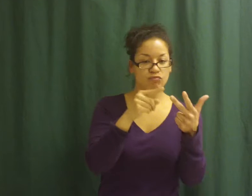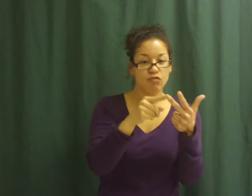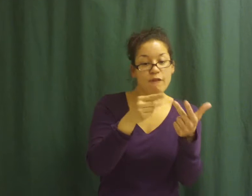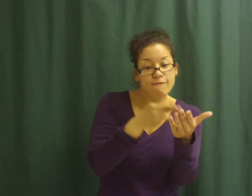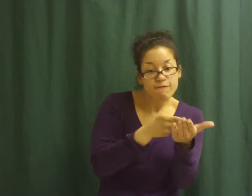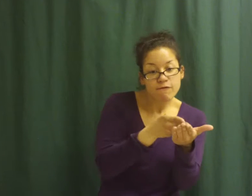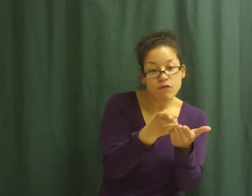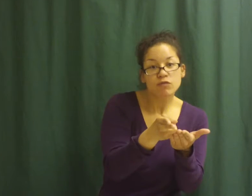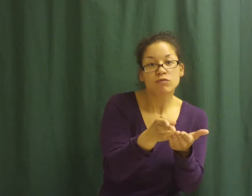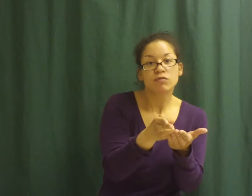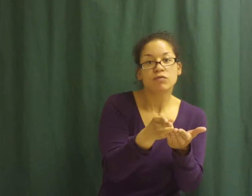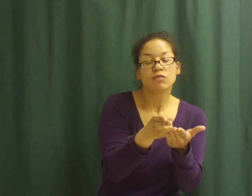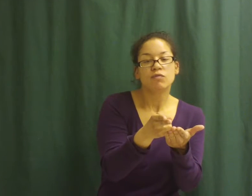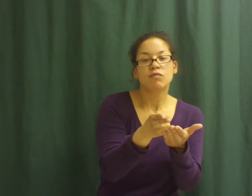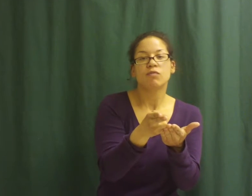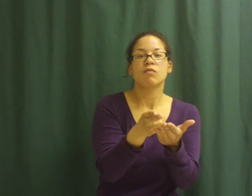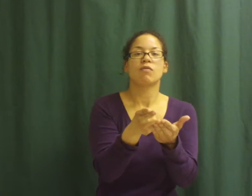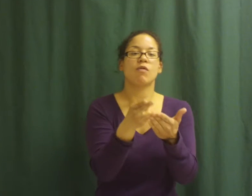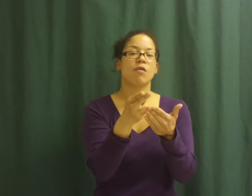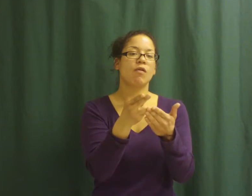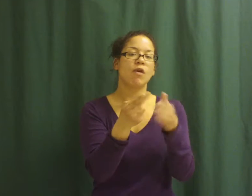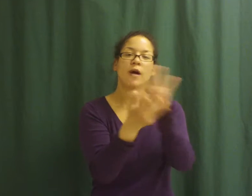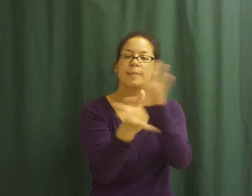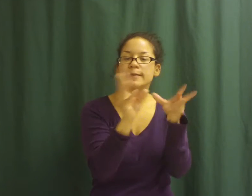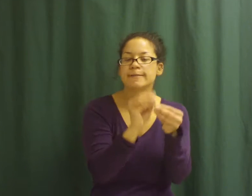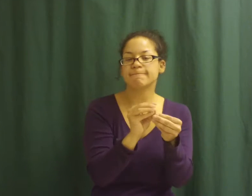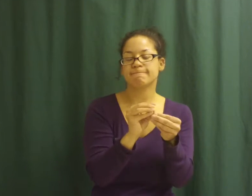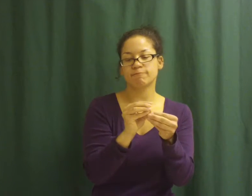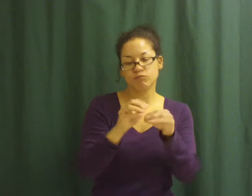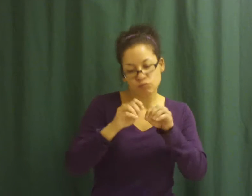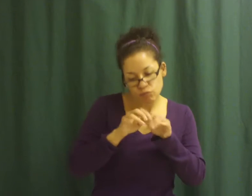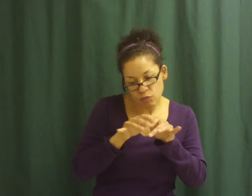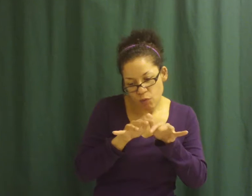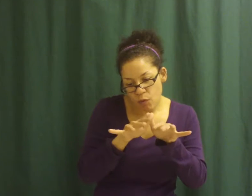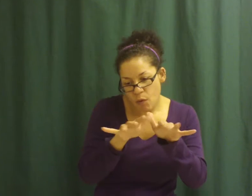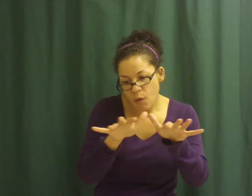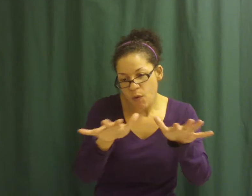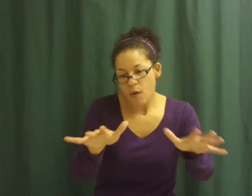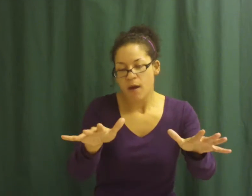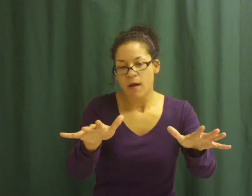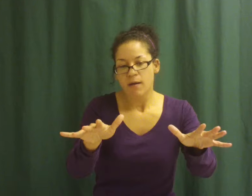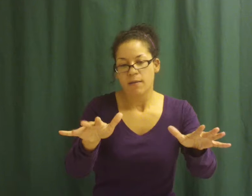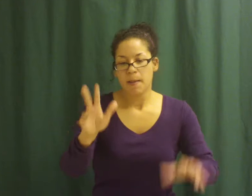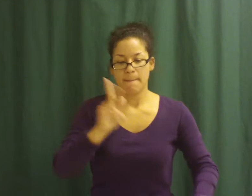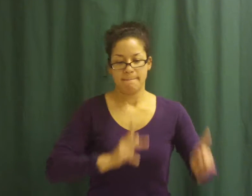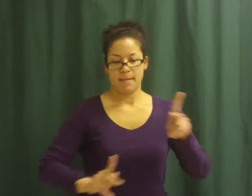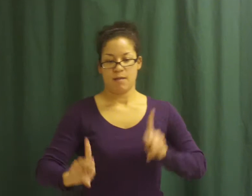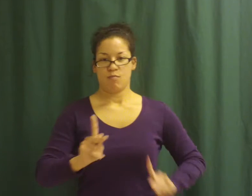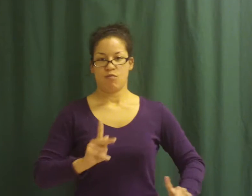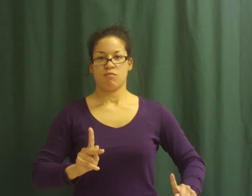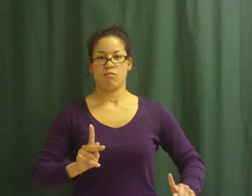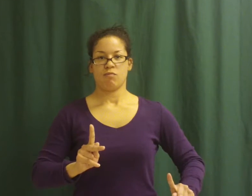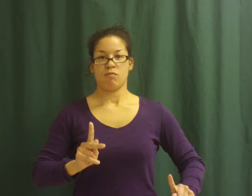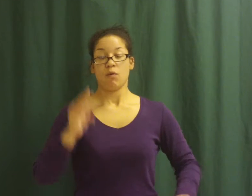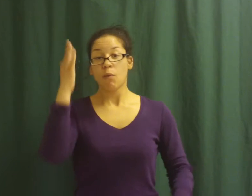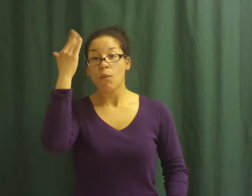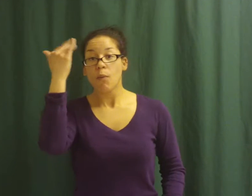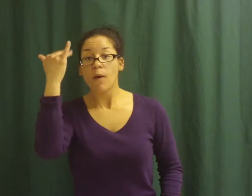the body of the people, is necessary for the preservation of rights and